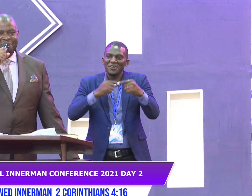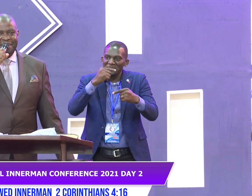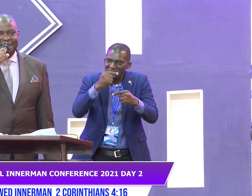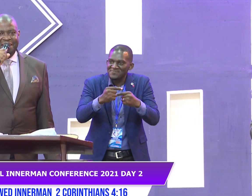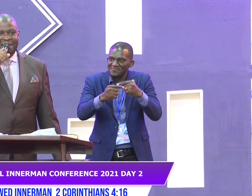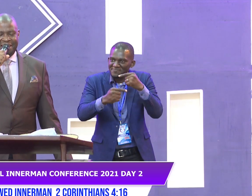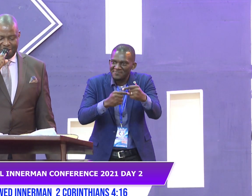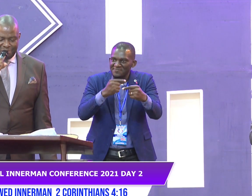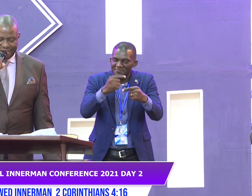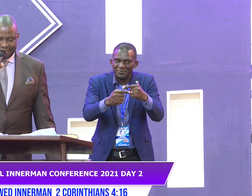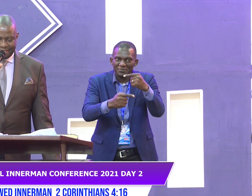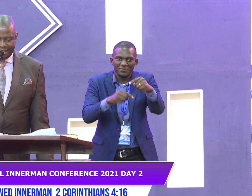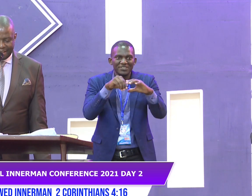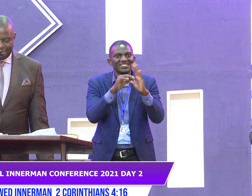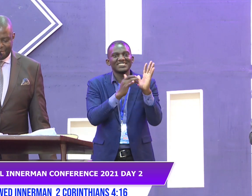believe that we are moving forward.